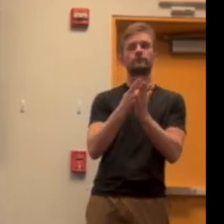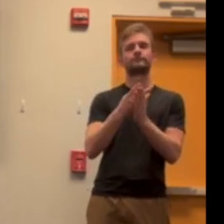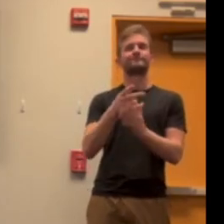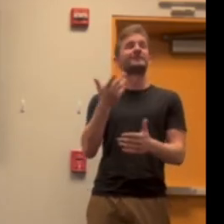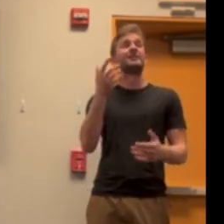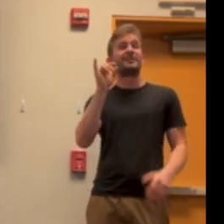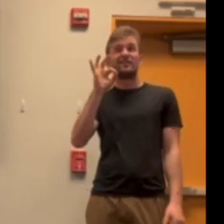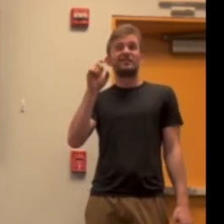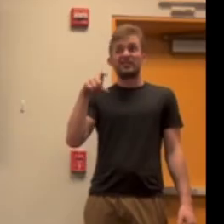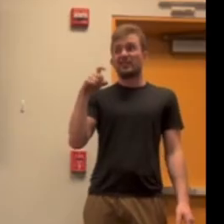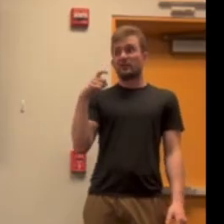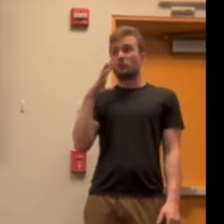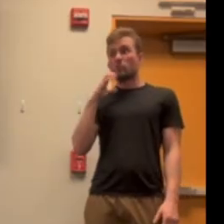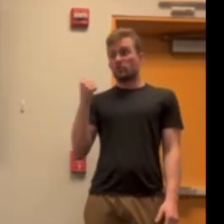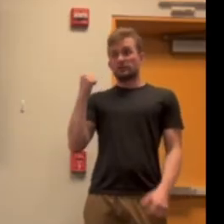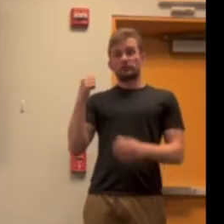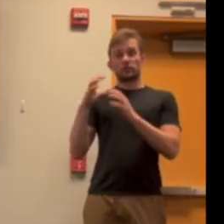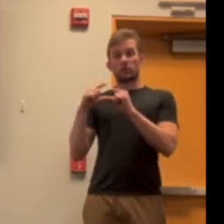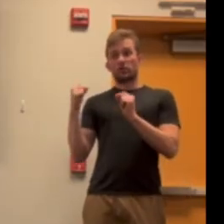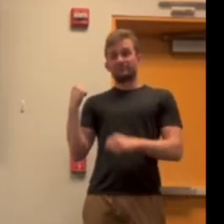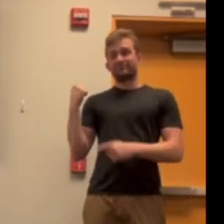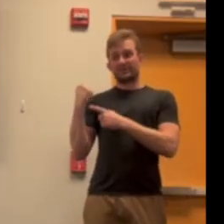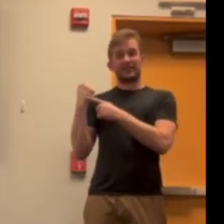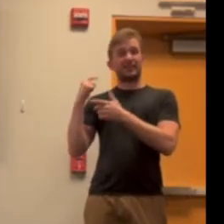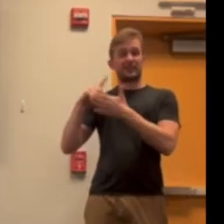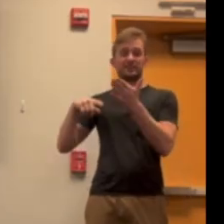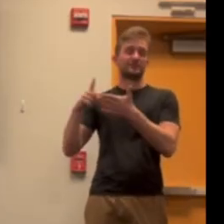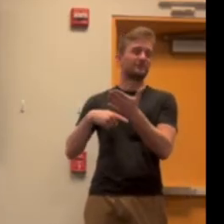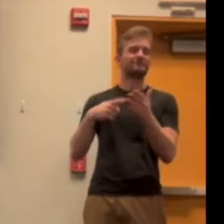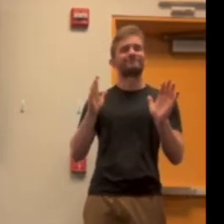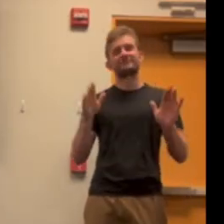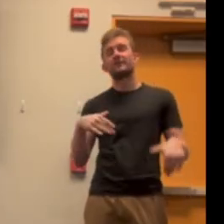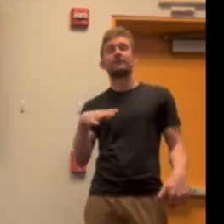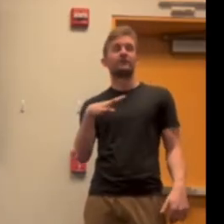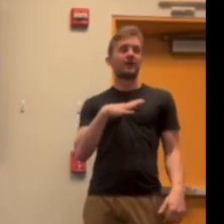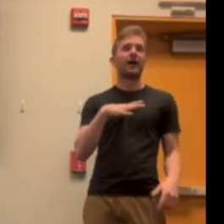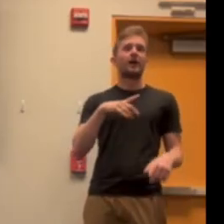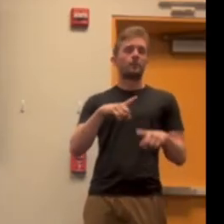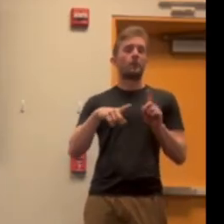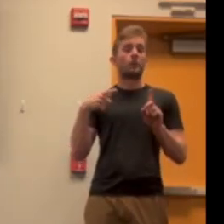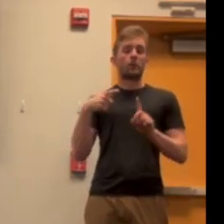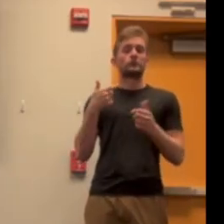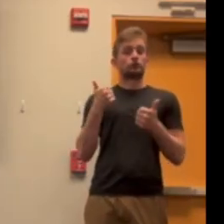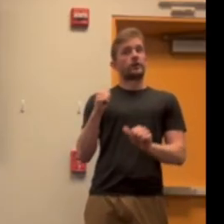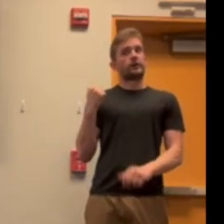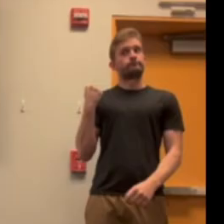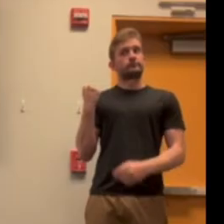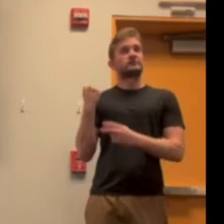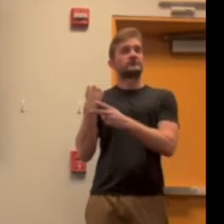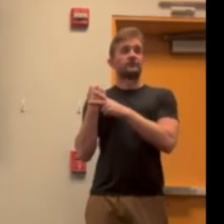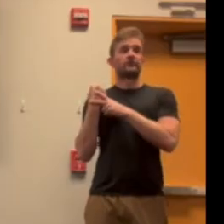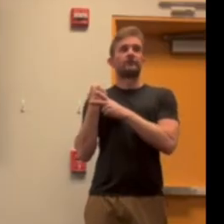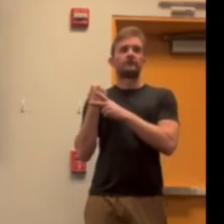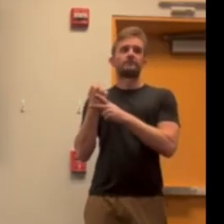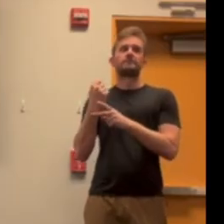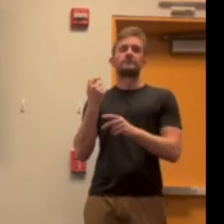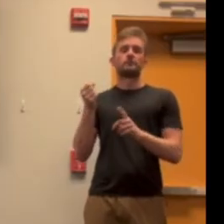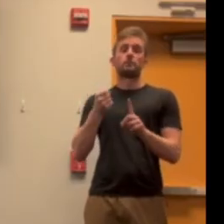limit versus how much money you actually have on there as a balance too. That helps in that 30% credit. It's called the credit